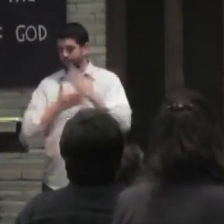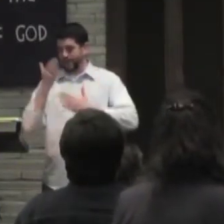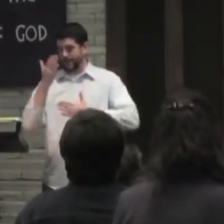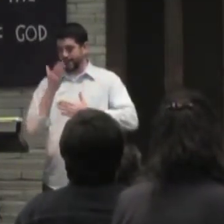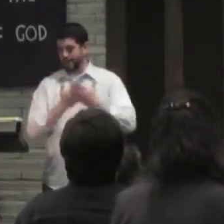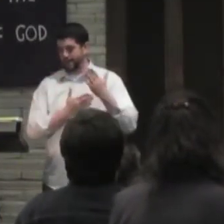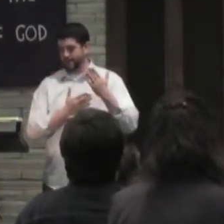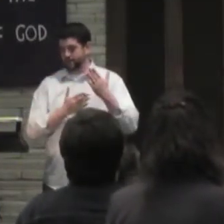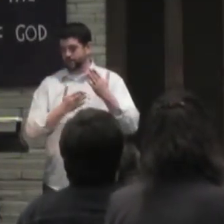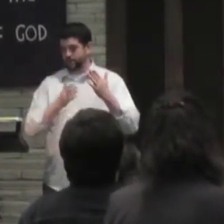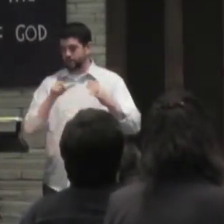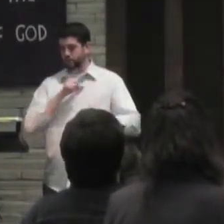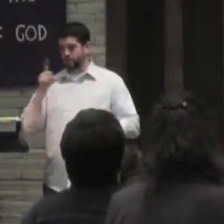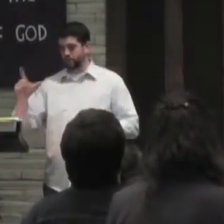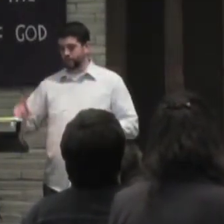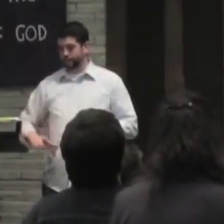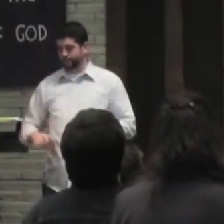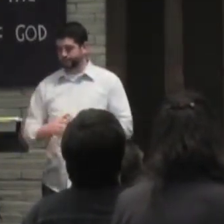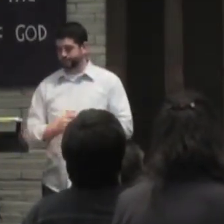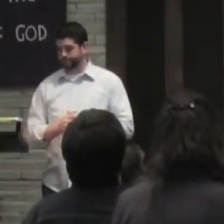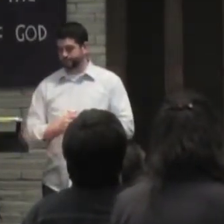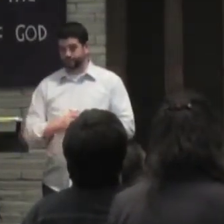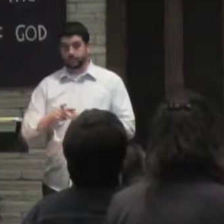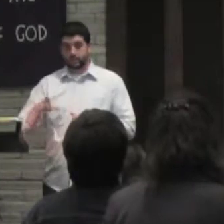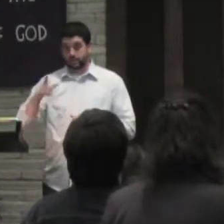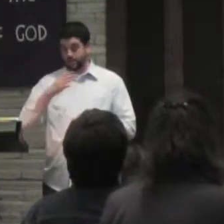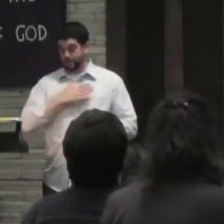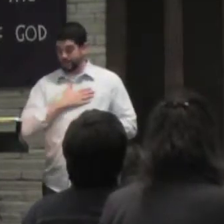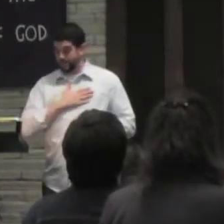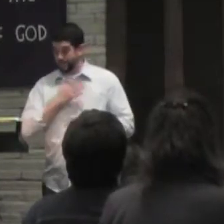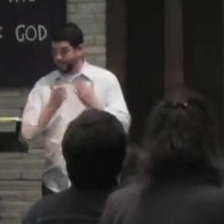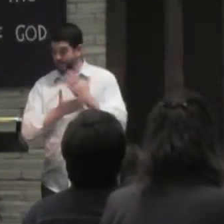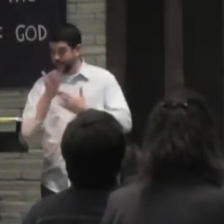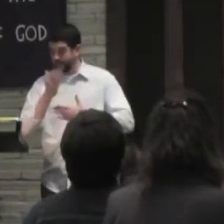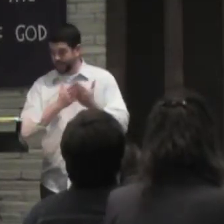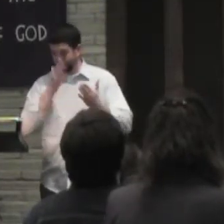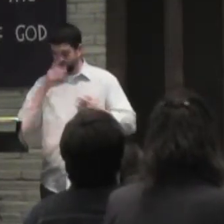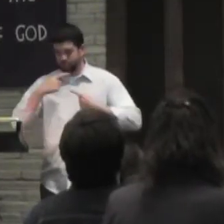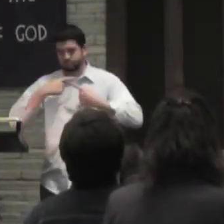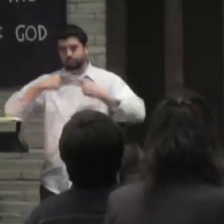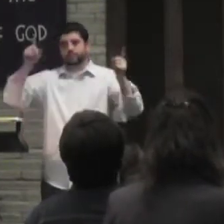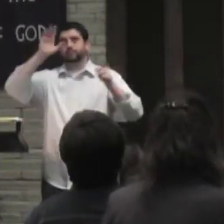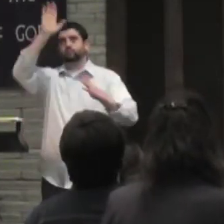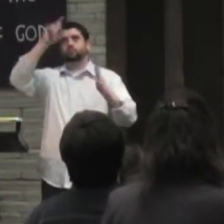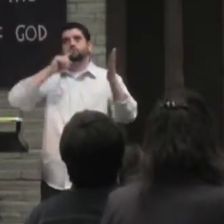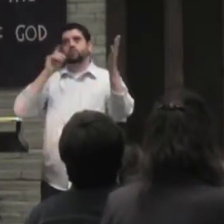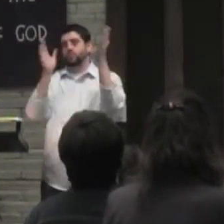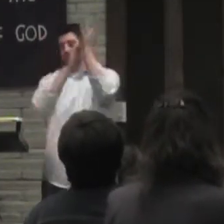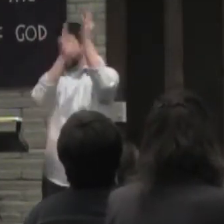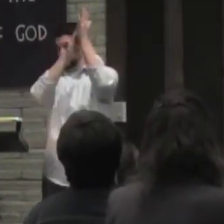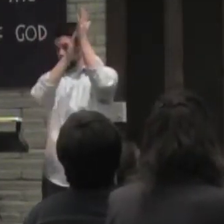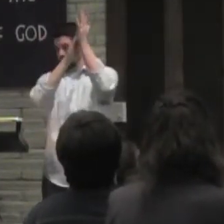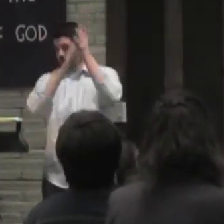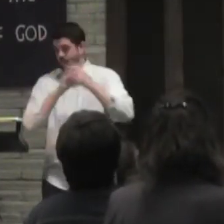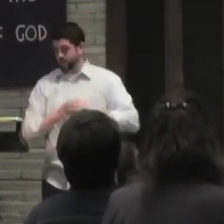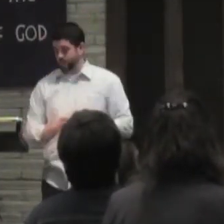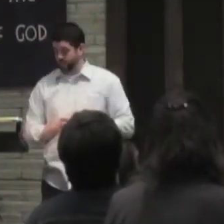and move my hands, O Lord. And my mouth shall be praised.